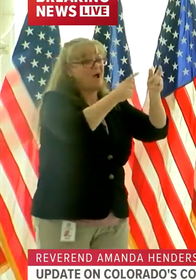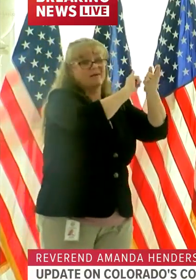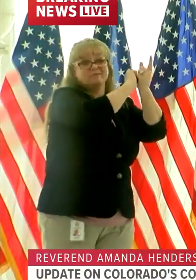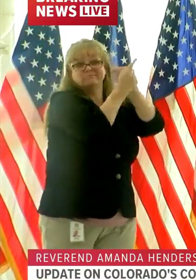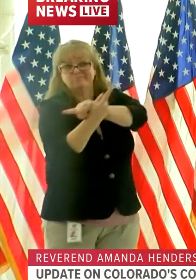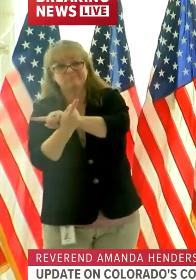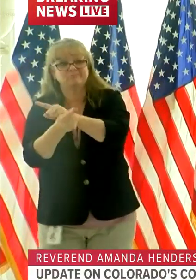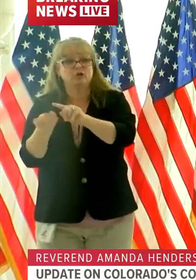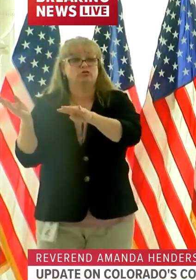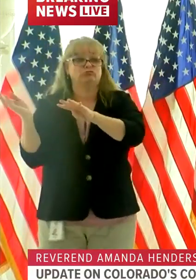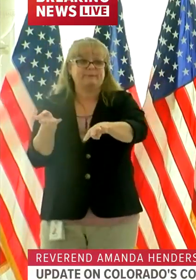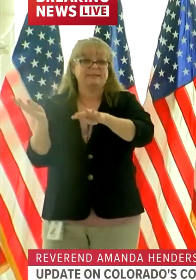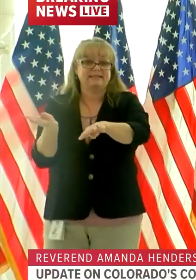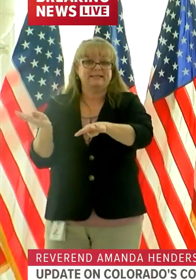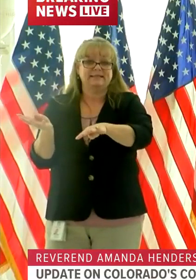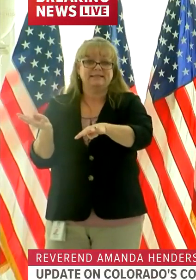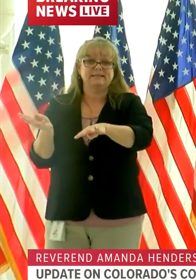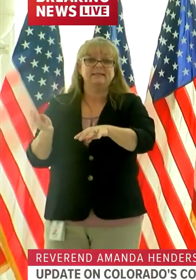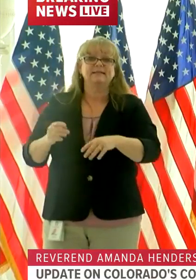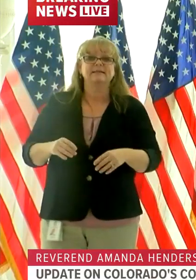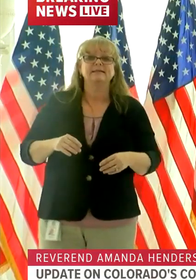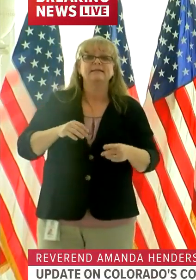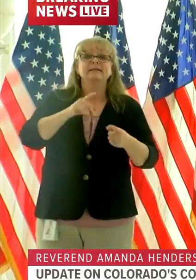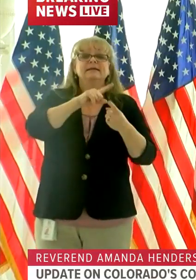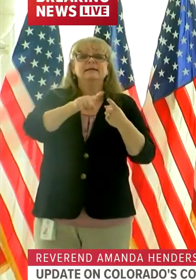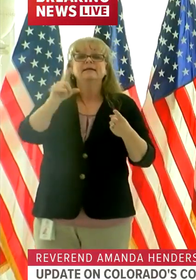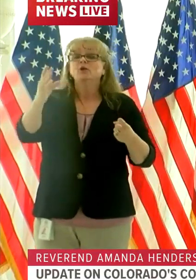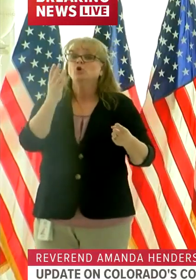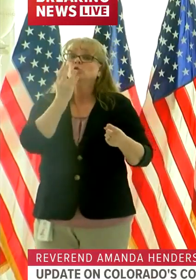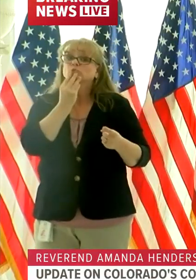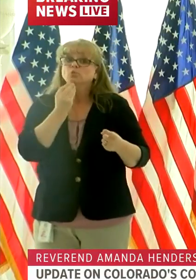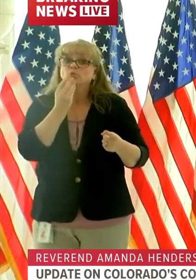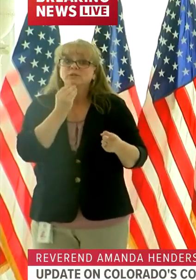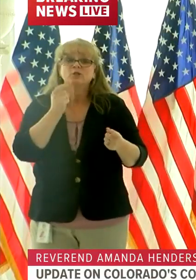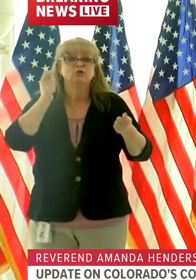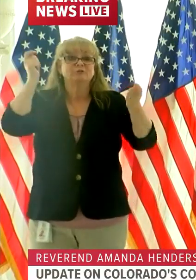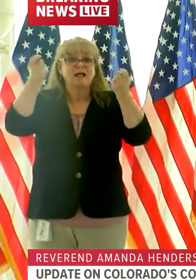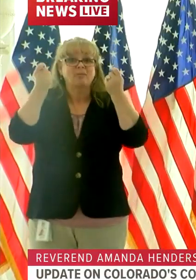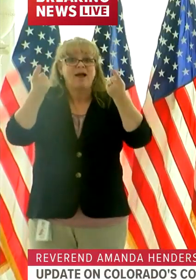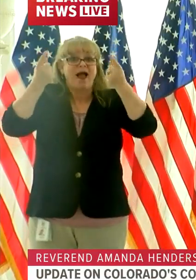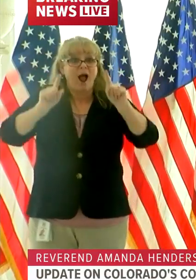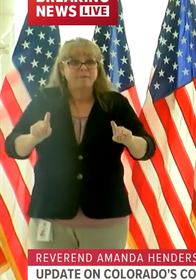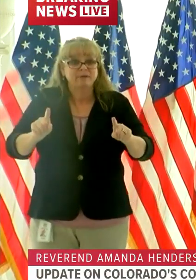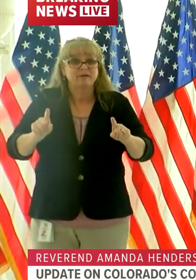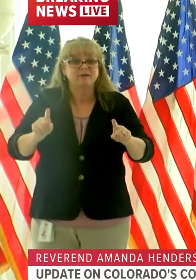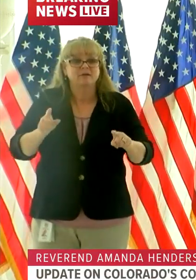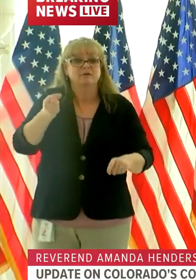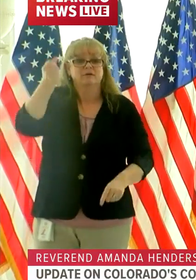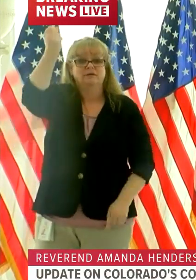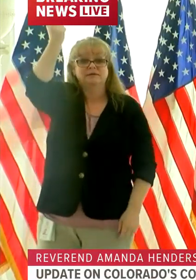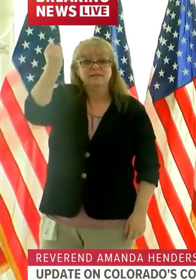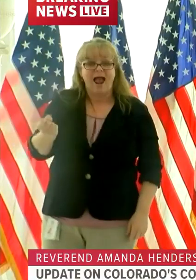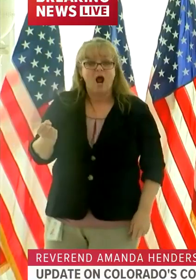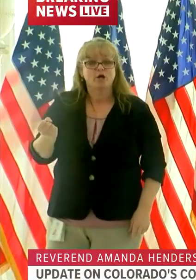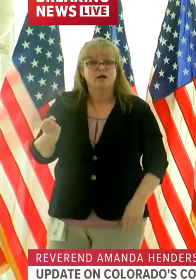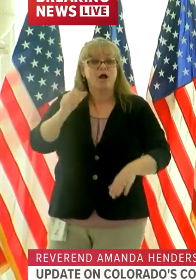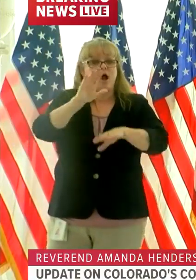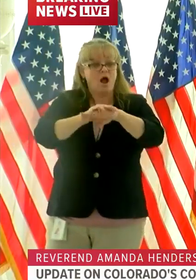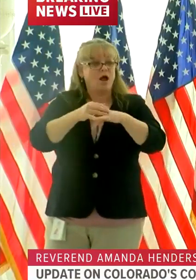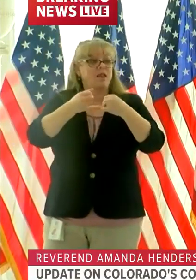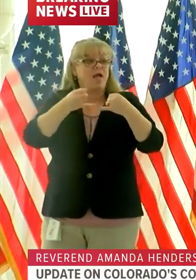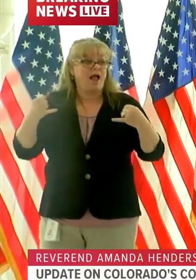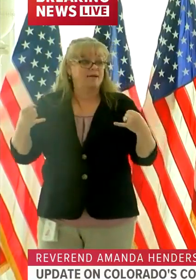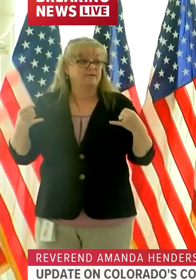on Facebook, and many of my friends are sharing Passover meals online with family and friends. The Muslim community